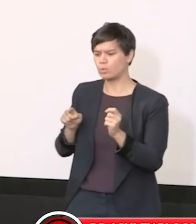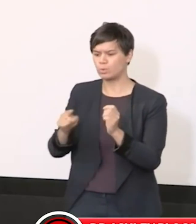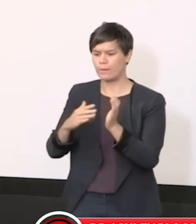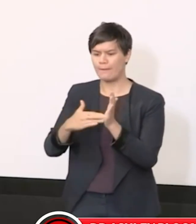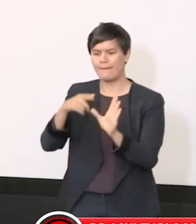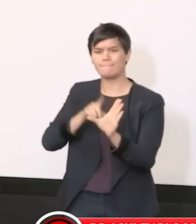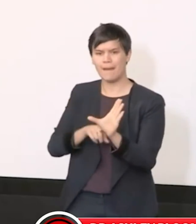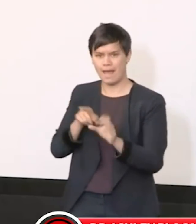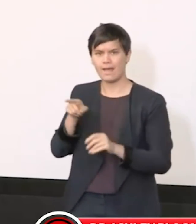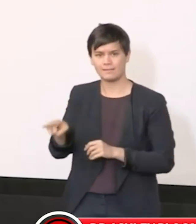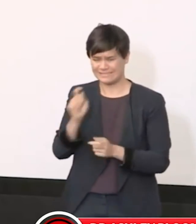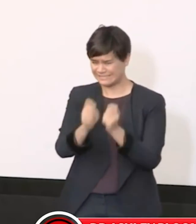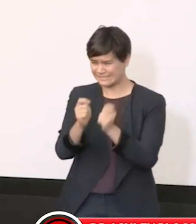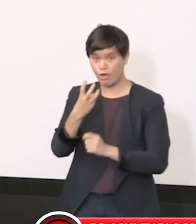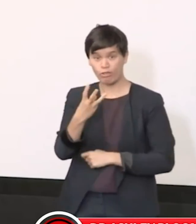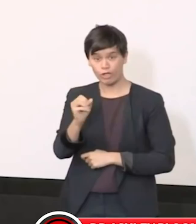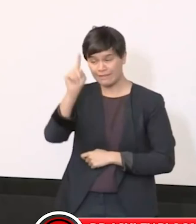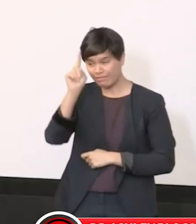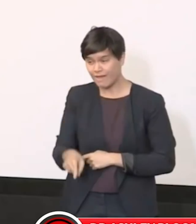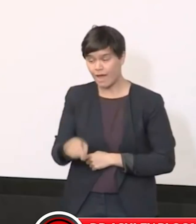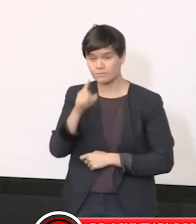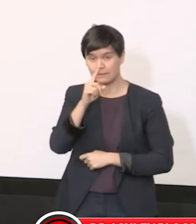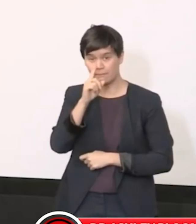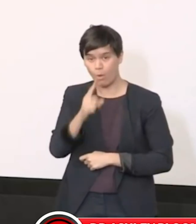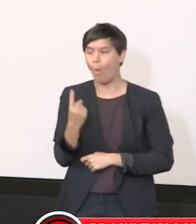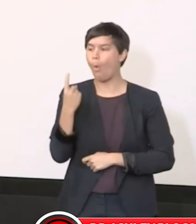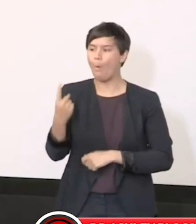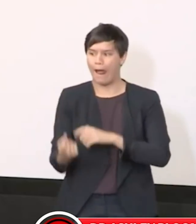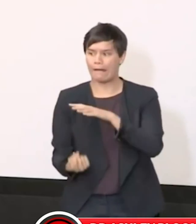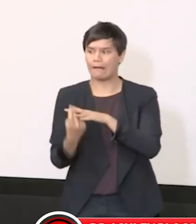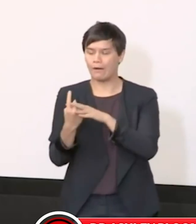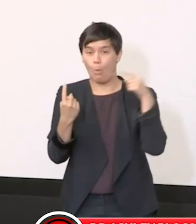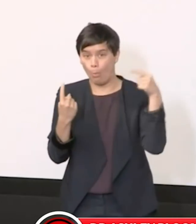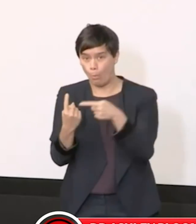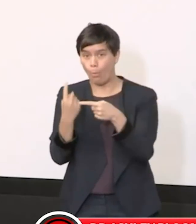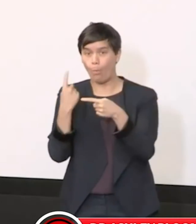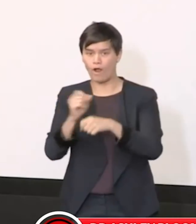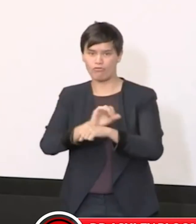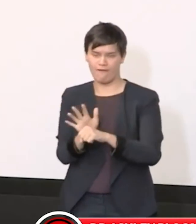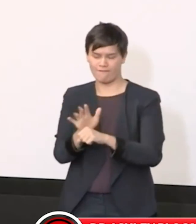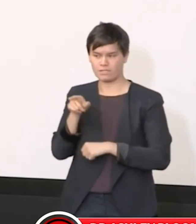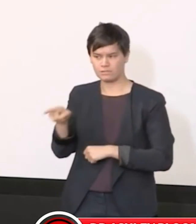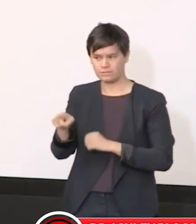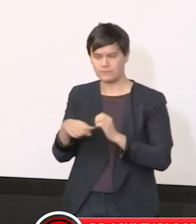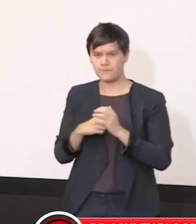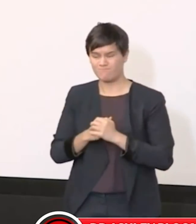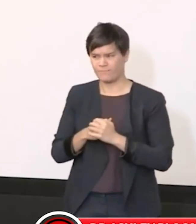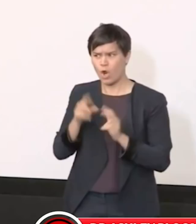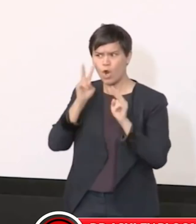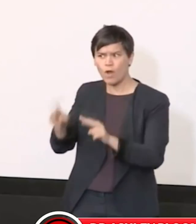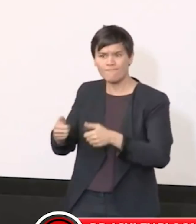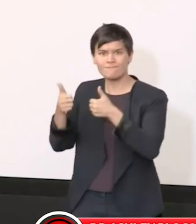Auckland Airport. And it seems probable that infection, this person was asymptomatic, and it seems probable the infection was linked